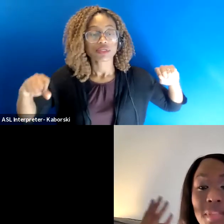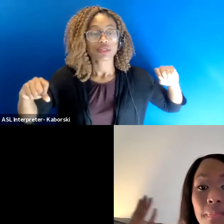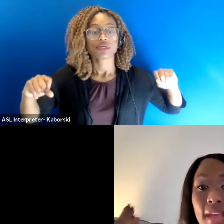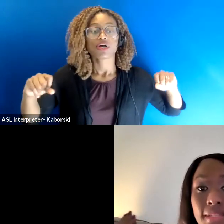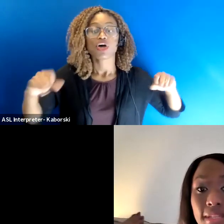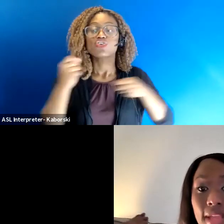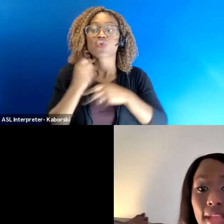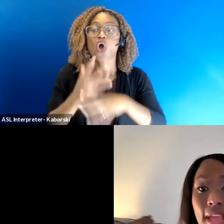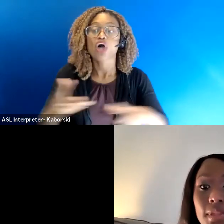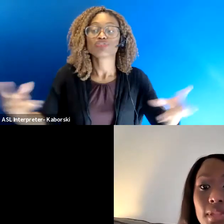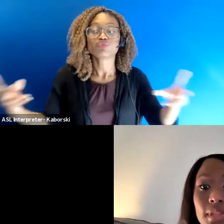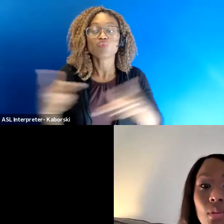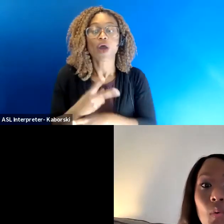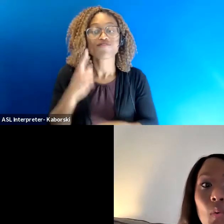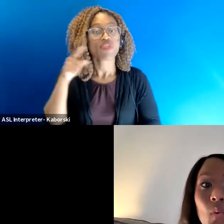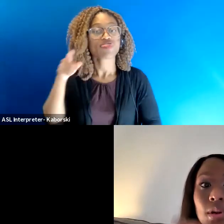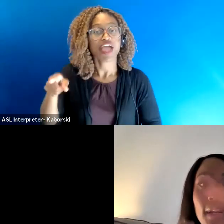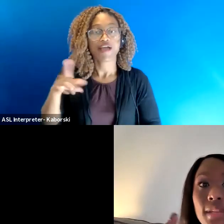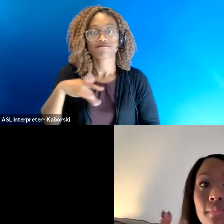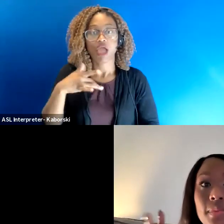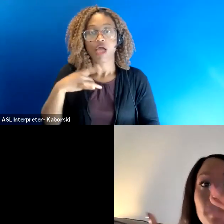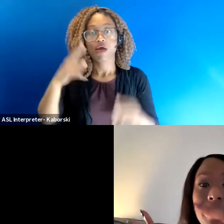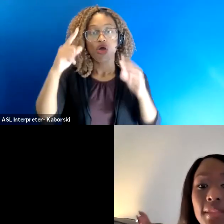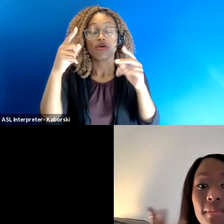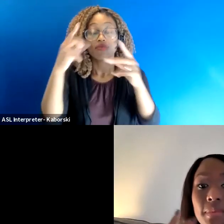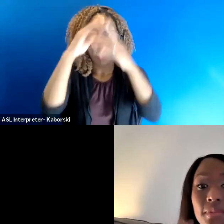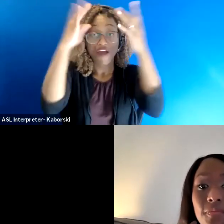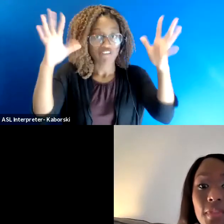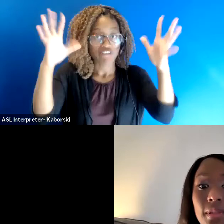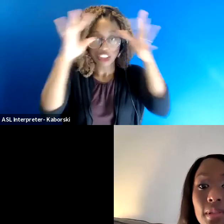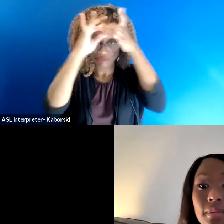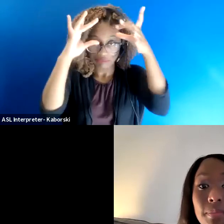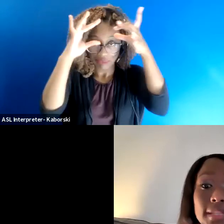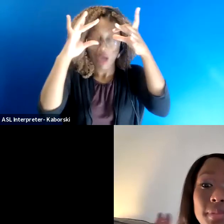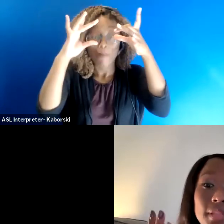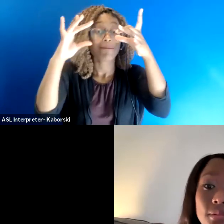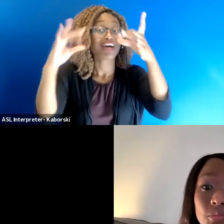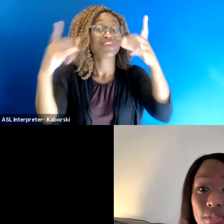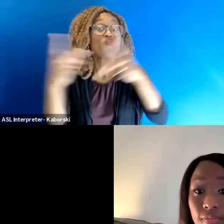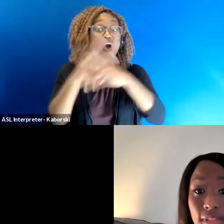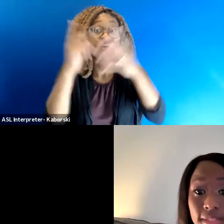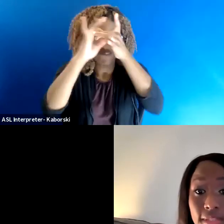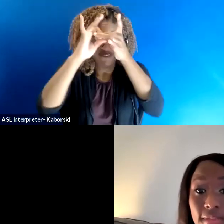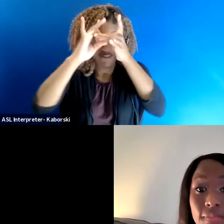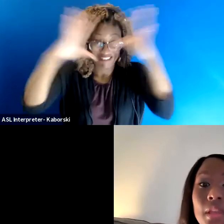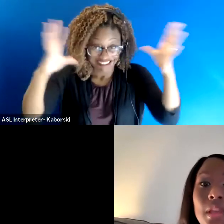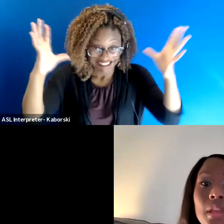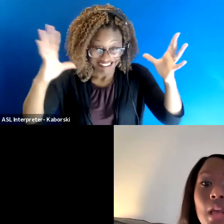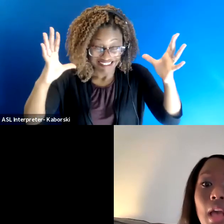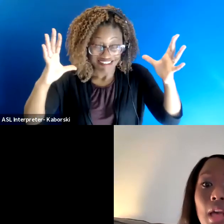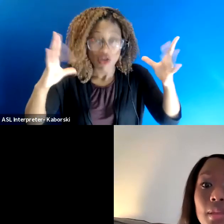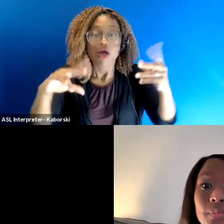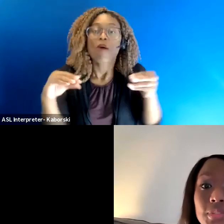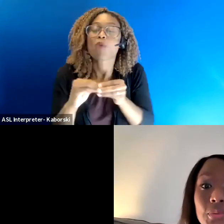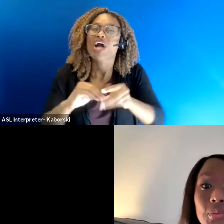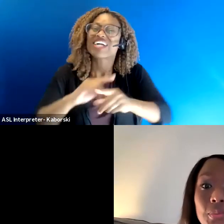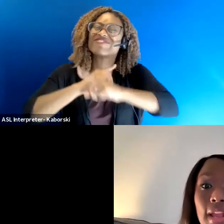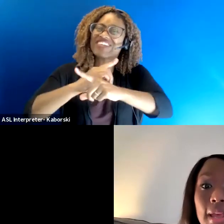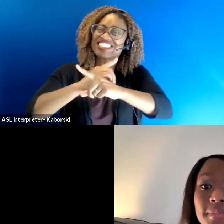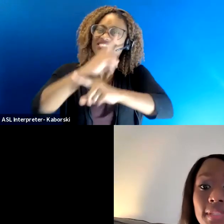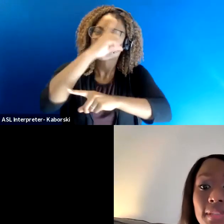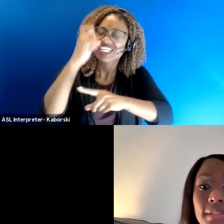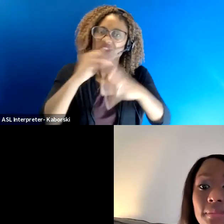like something bad's going to happen, or it can make them feel possibly a little more defensive.